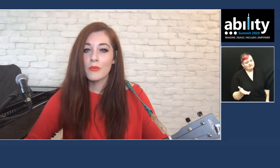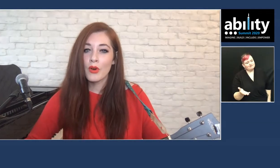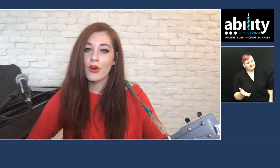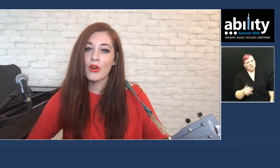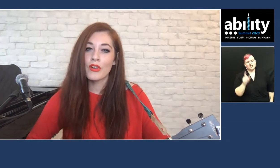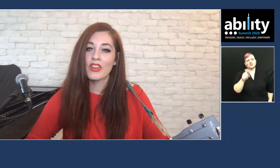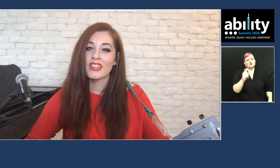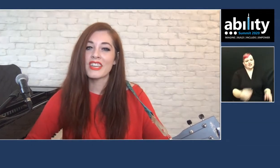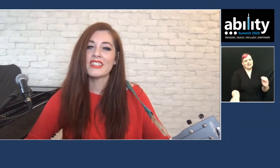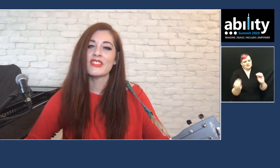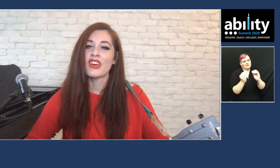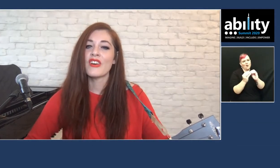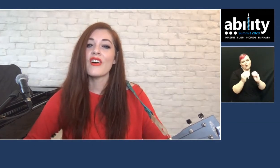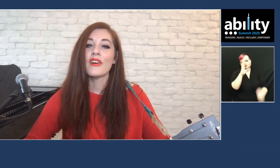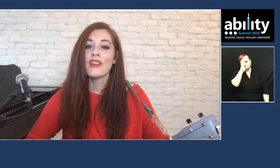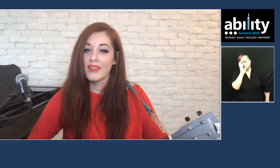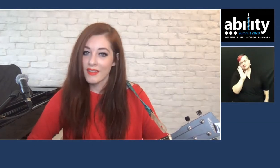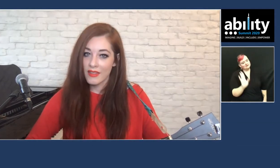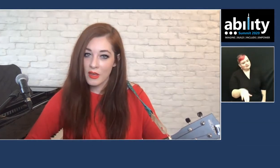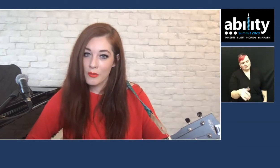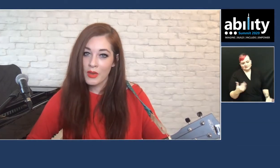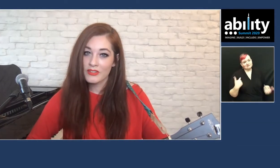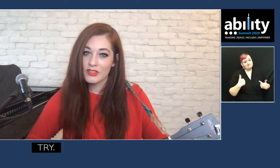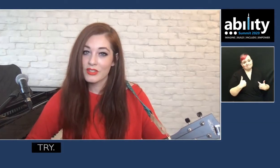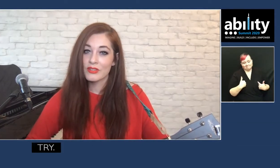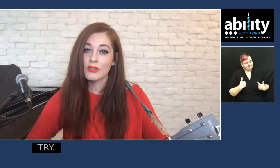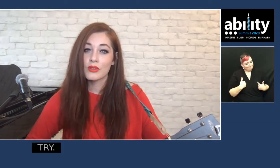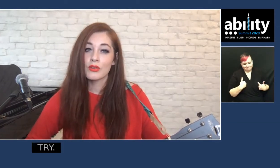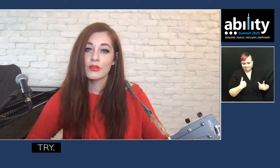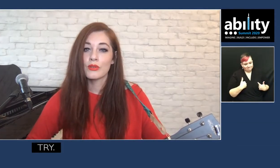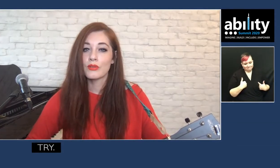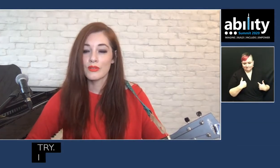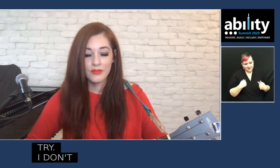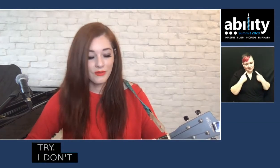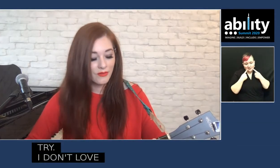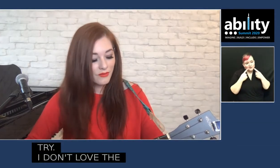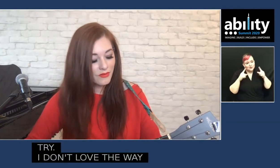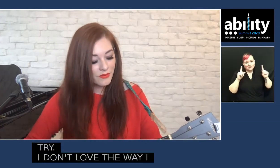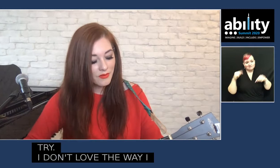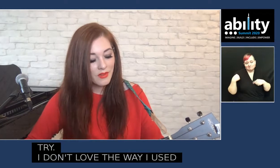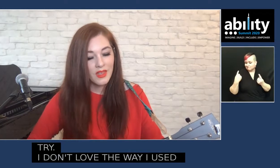You need more, and I know that much is true.